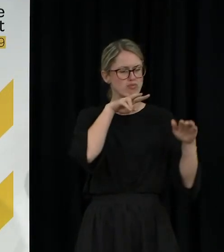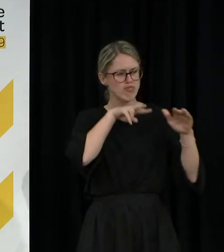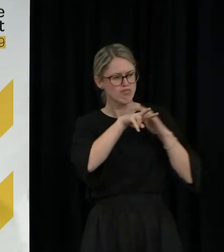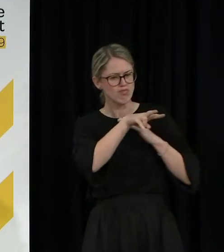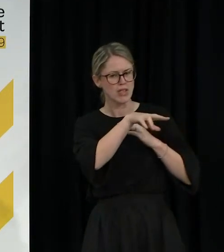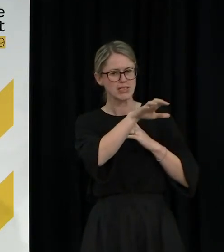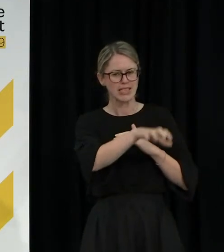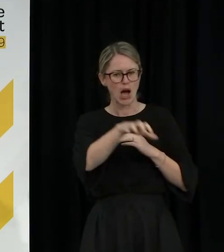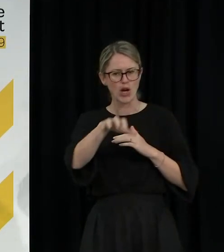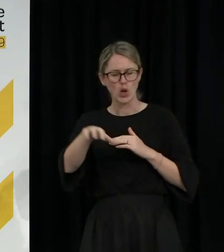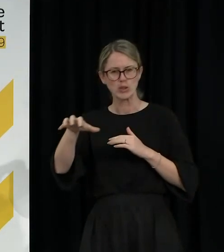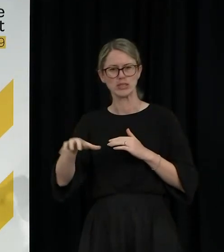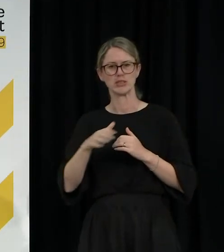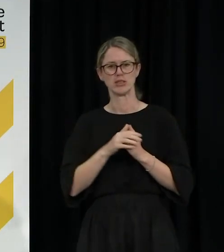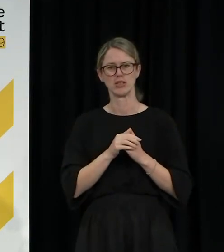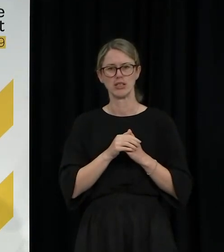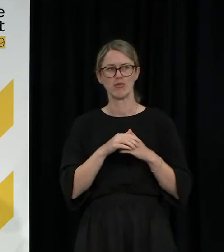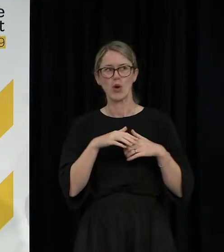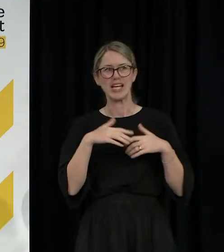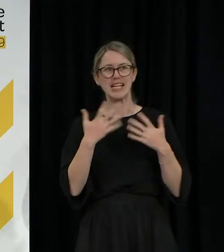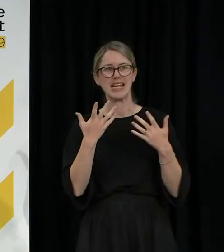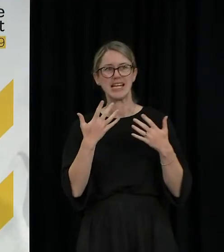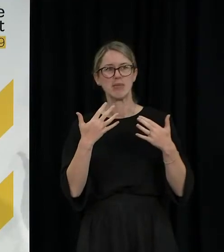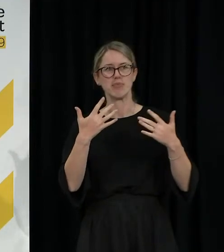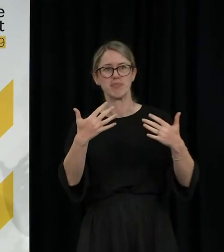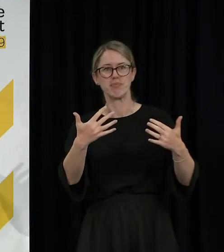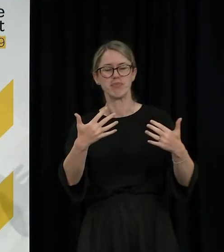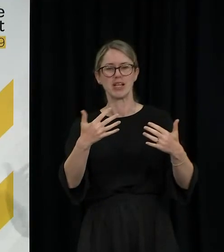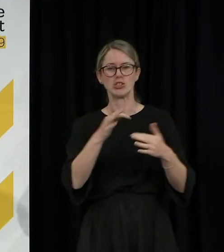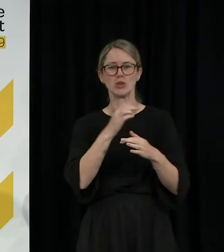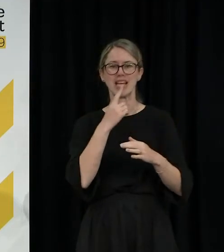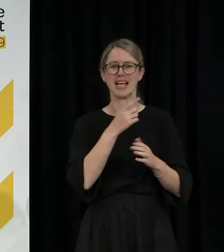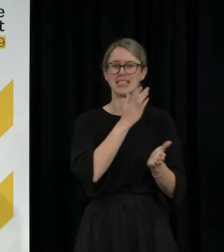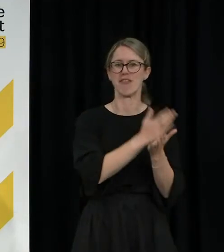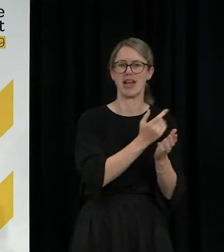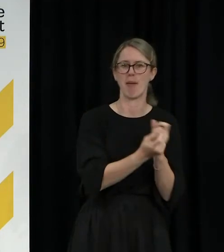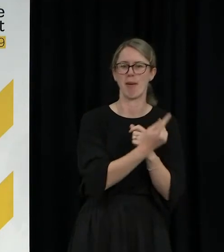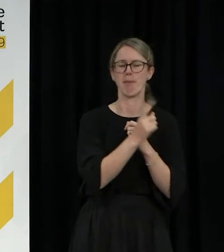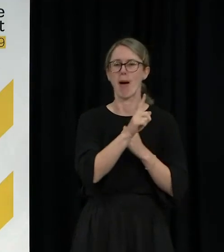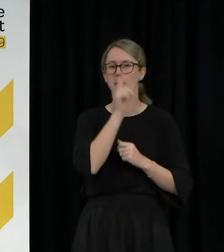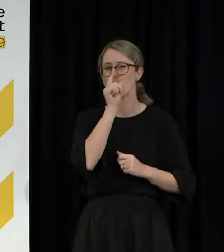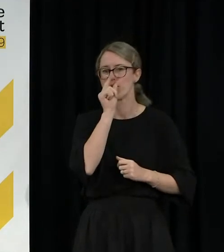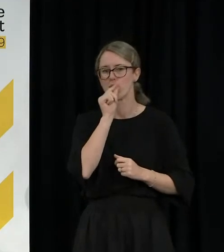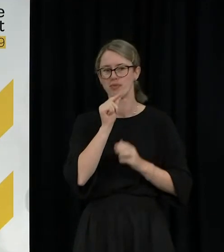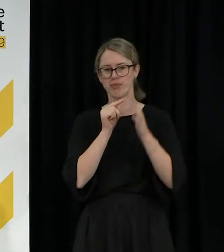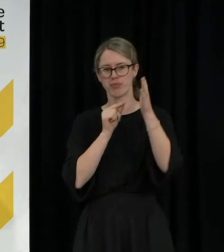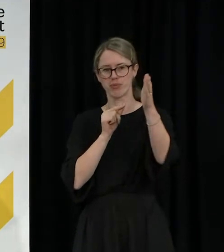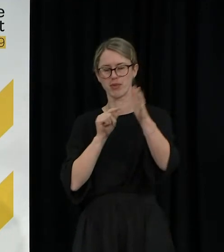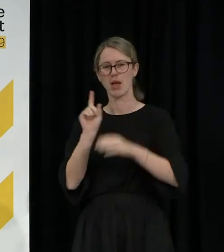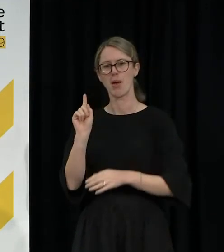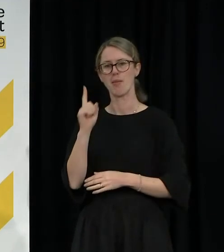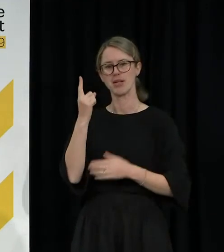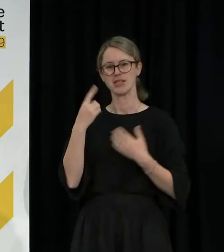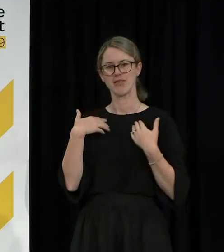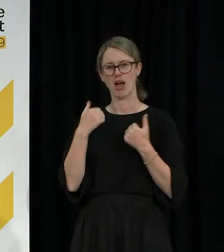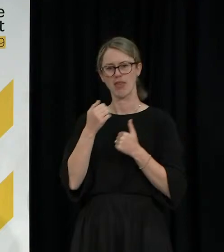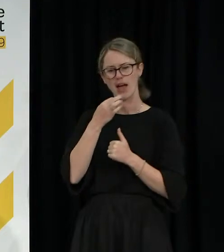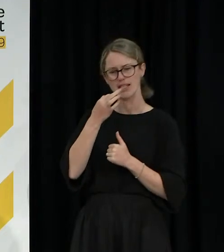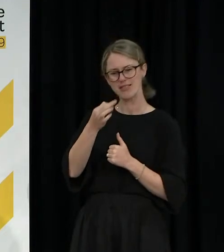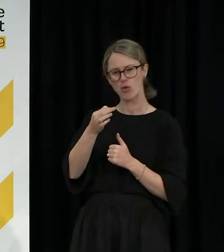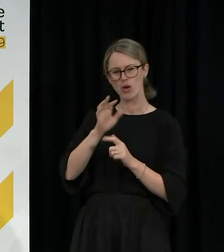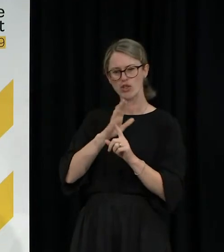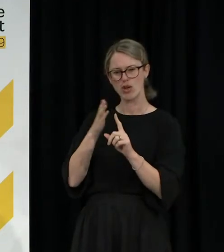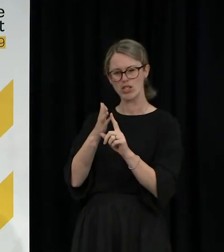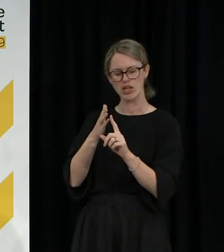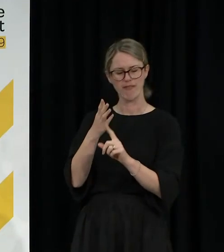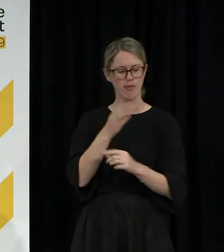an indication that they're planning for any eventuality, not a specific eventuality. And the Minister of Health has asked for a specific strategy from